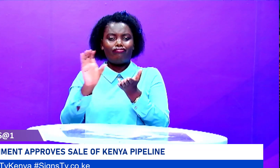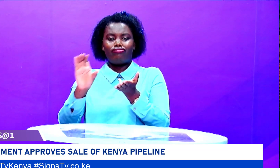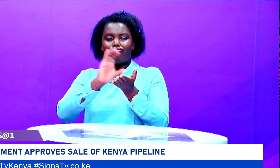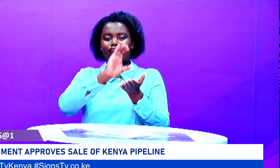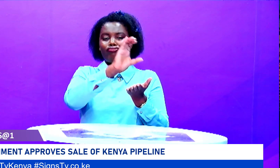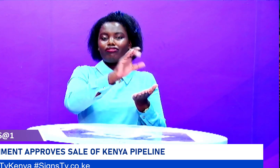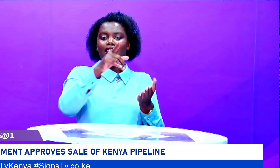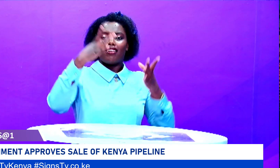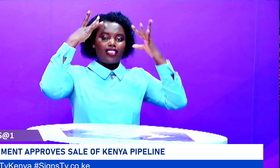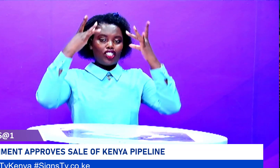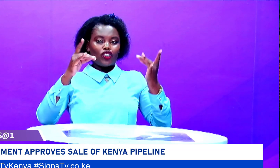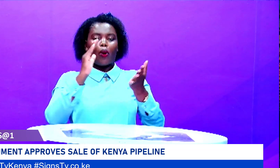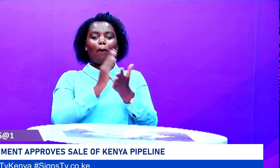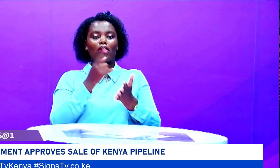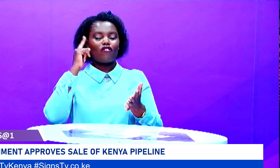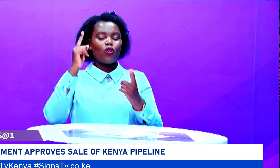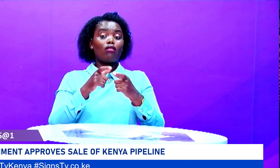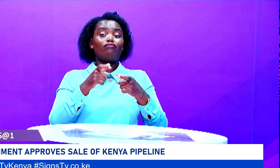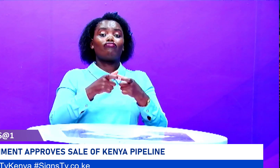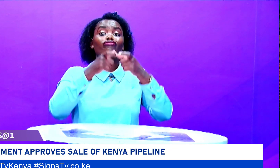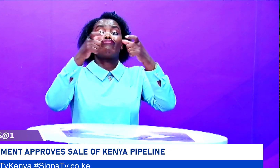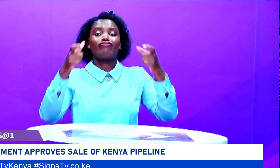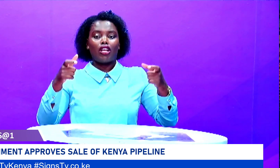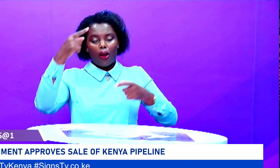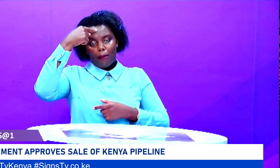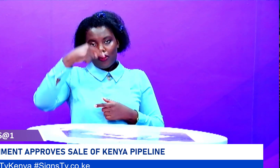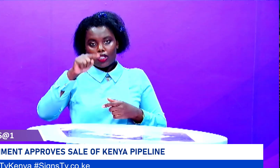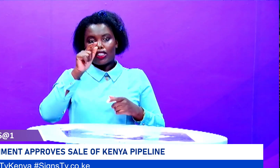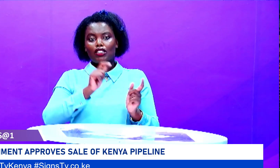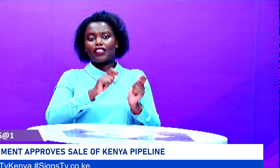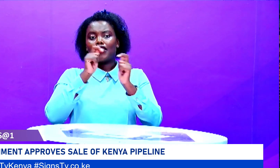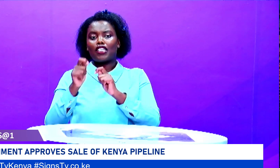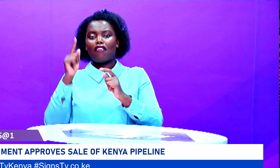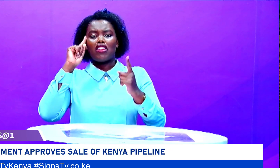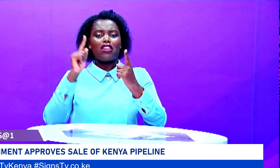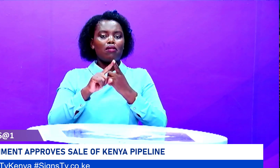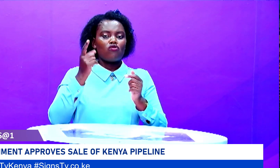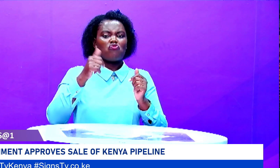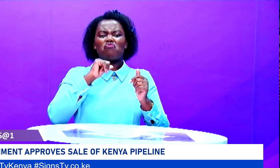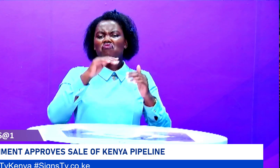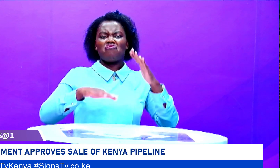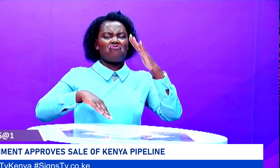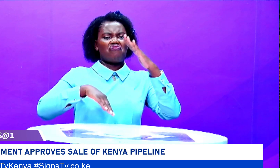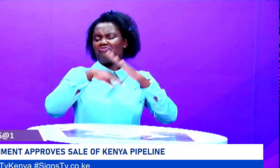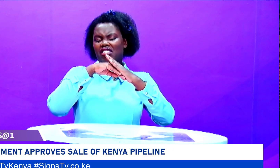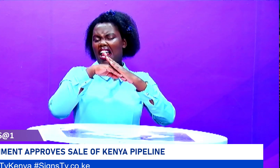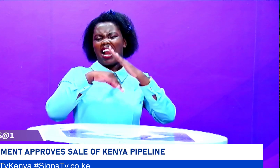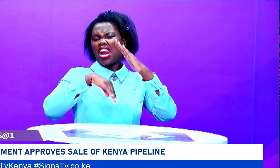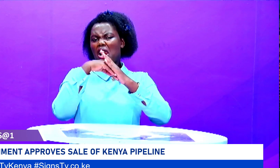According to a cabinet dispatch, the decision is part of a larger policy shift aimed at limiting the government's